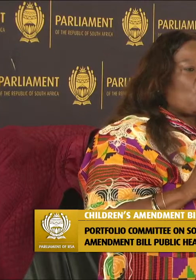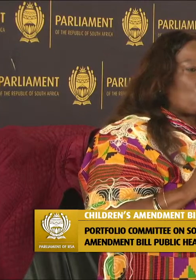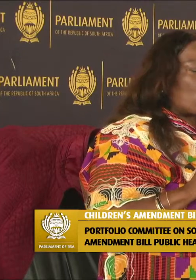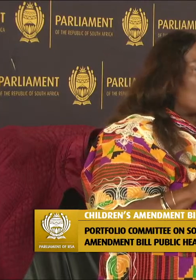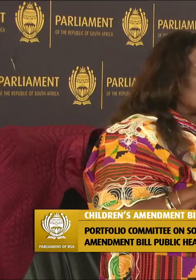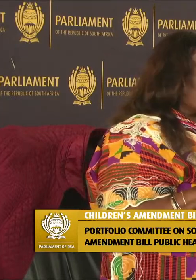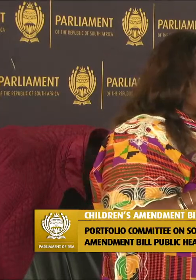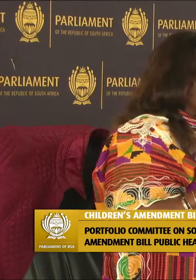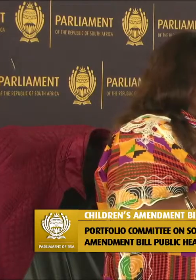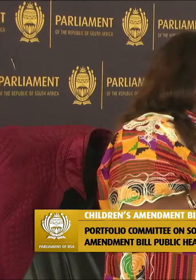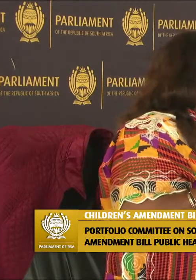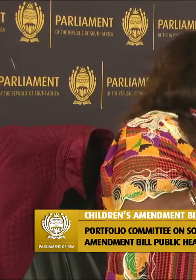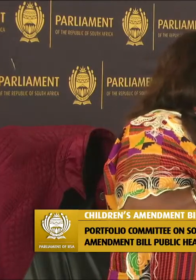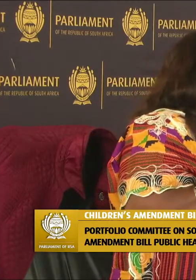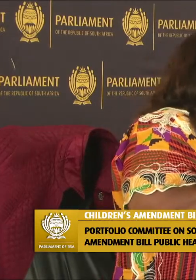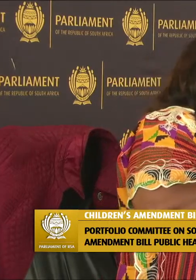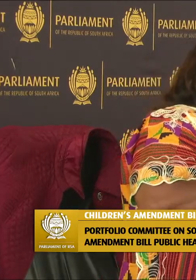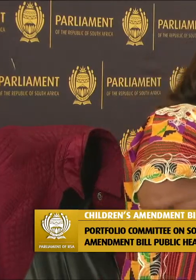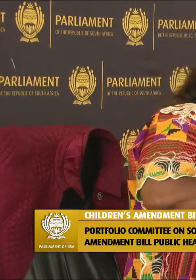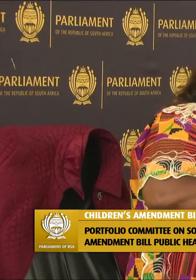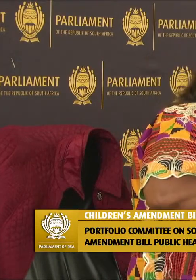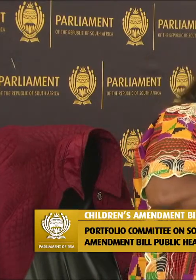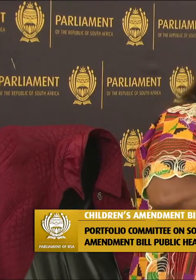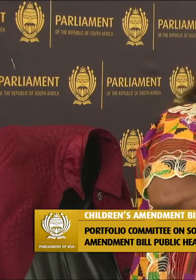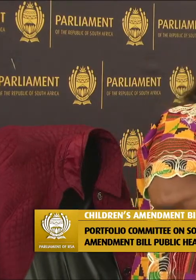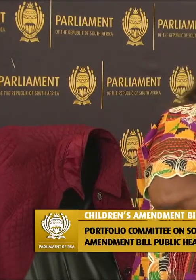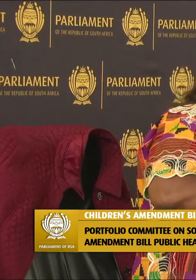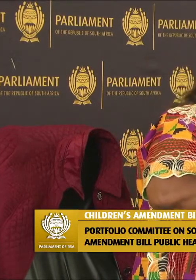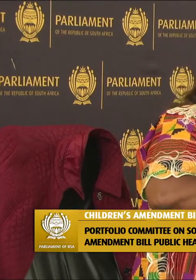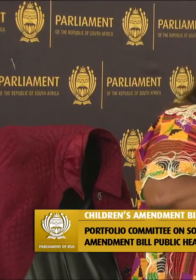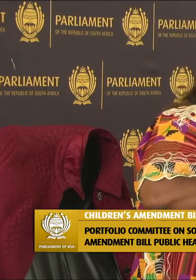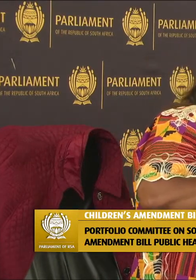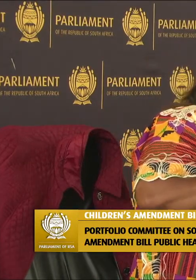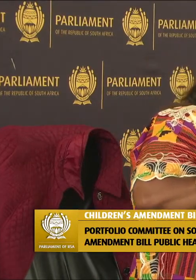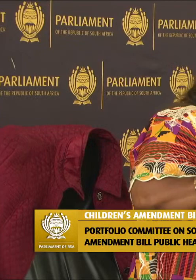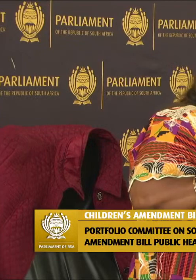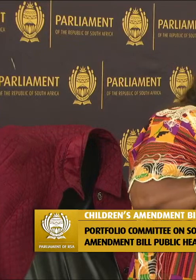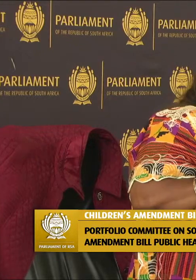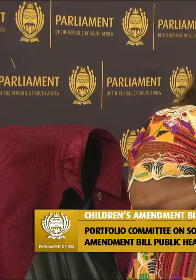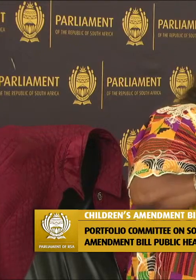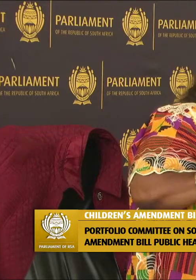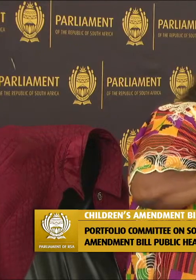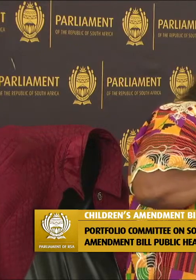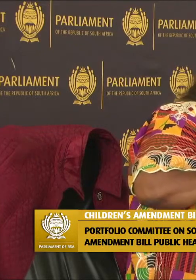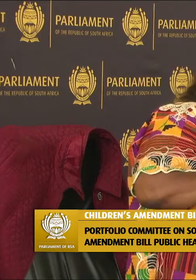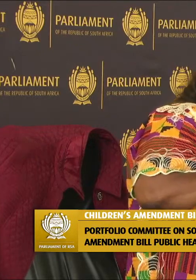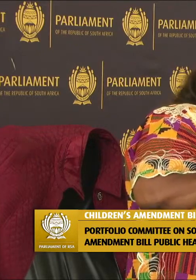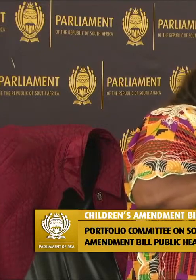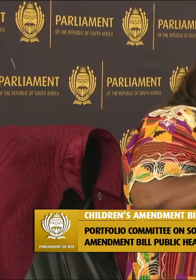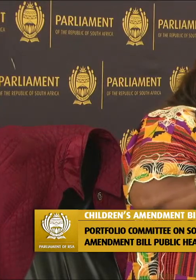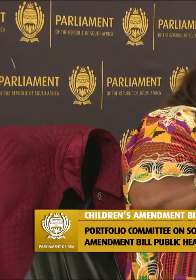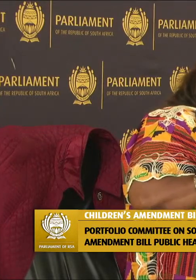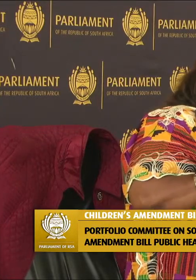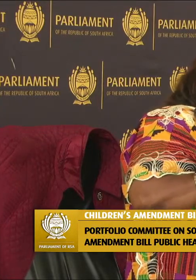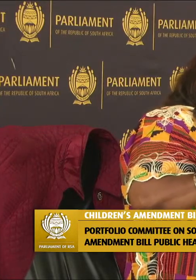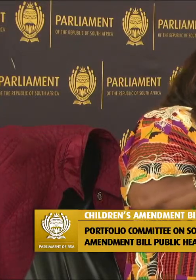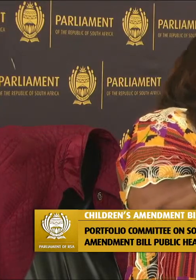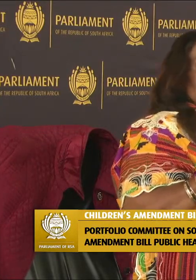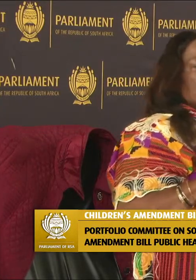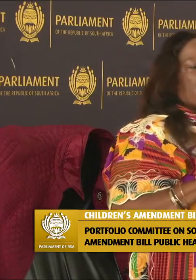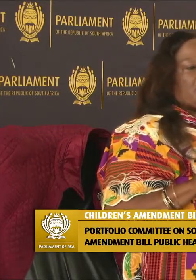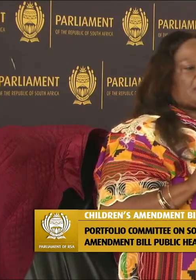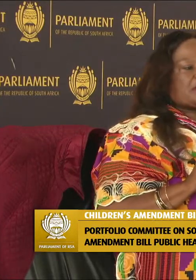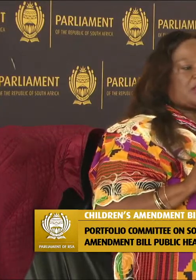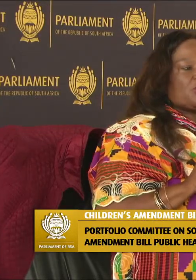Ndimazise ngokukodwa yena uHOD wakwa social development. I want to introduce also the HOD